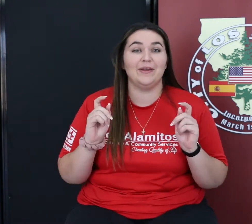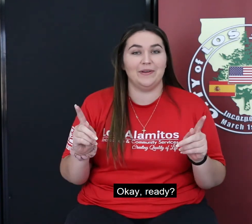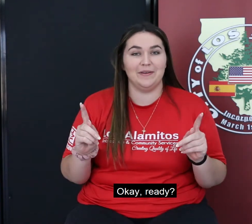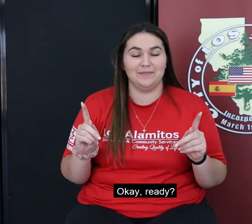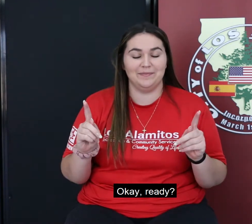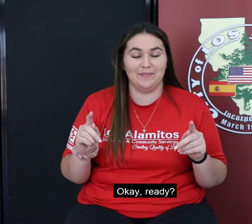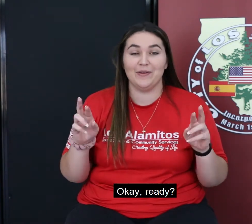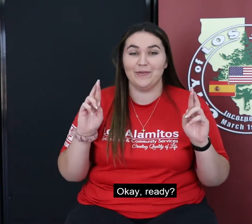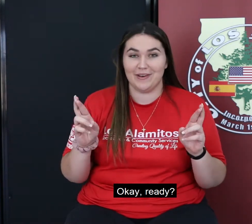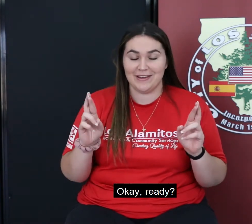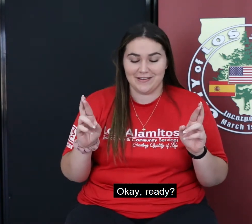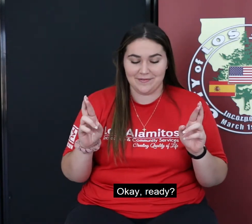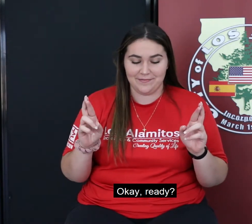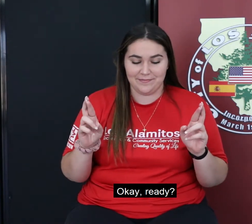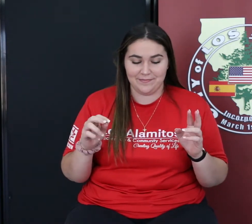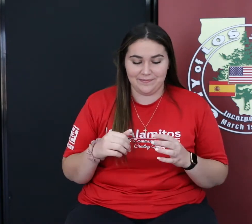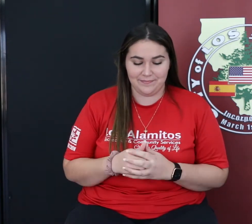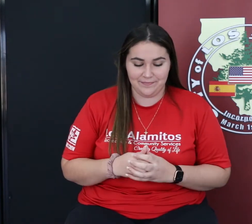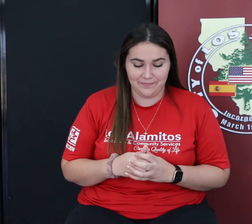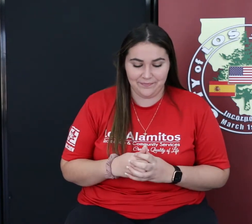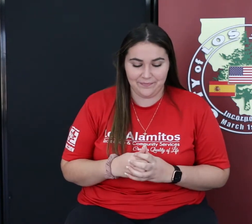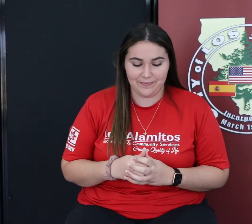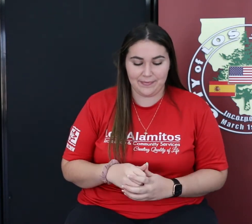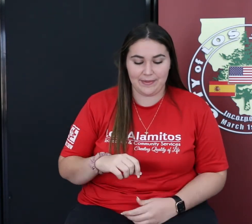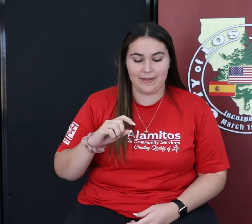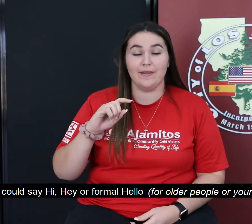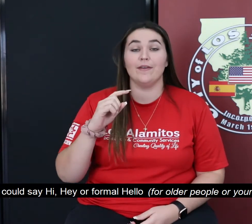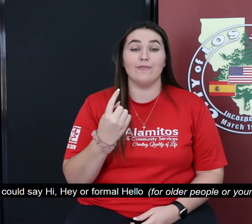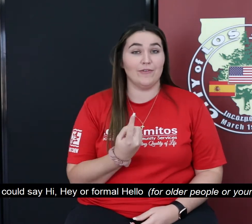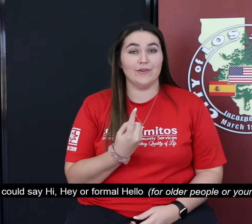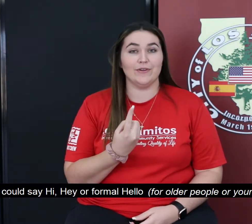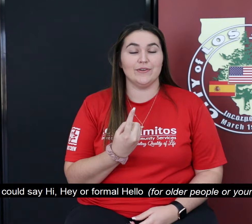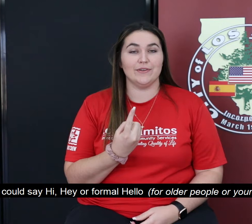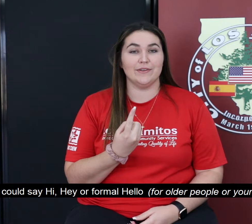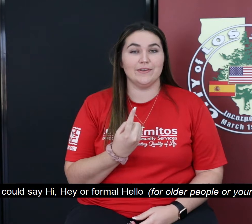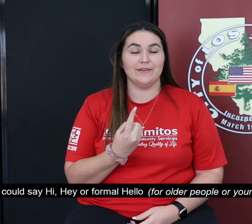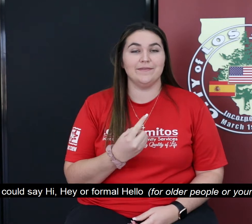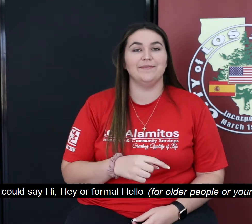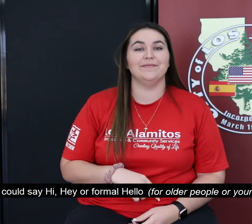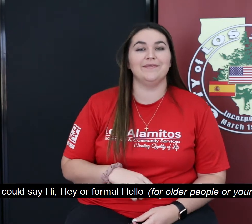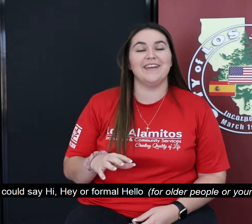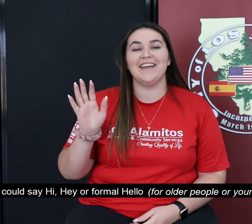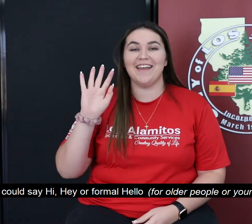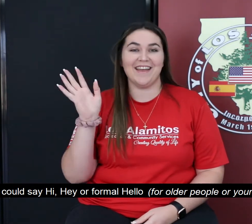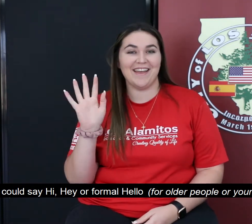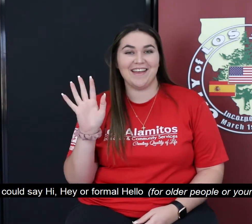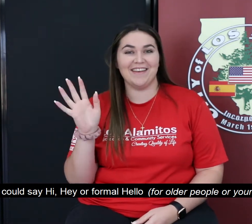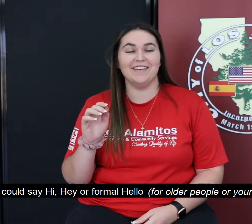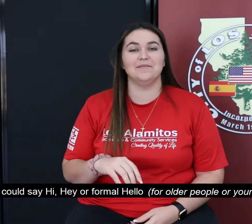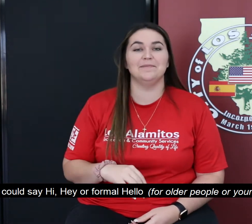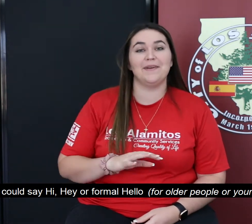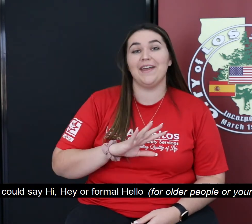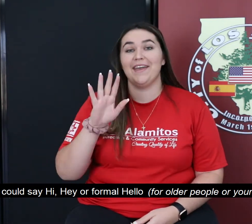Okay, ready? First, you could say hi, hey,